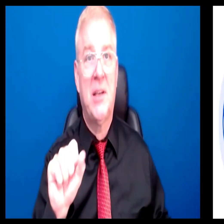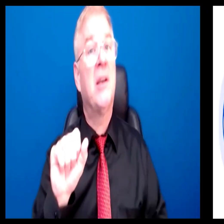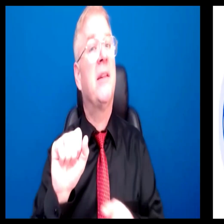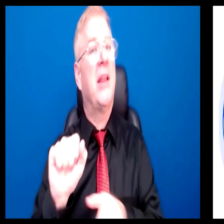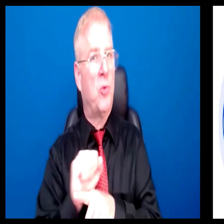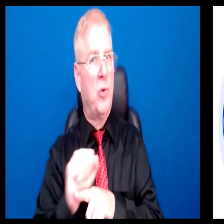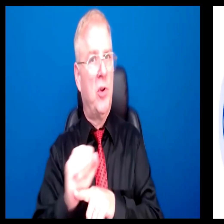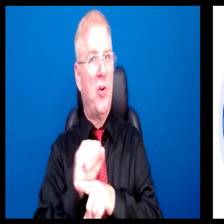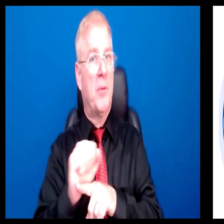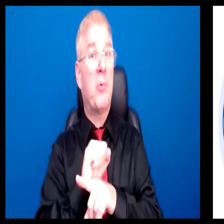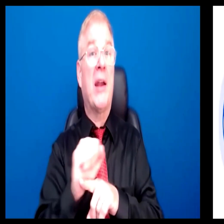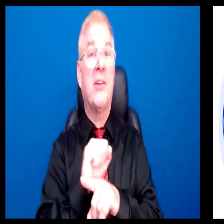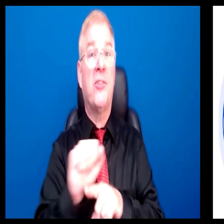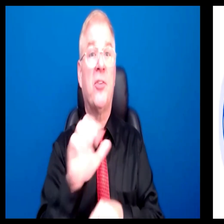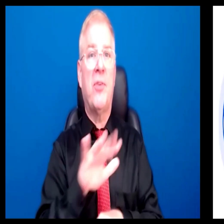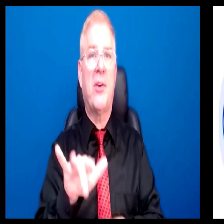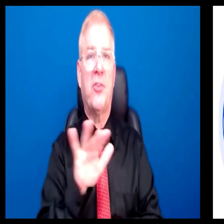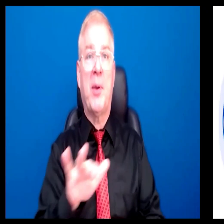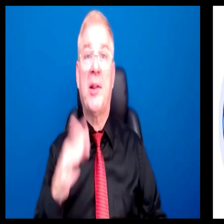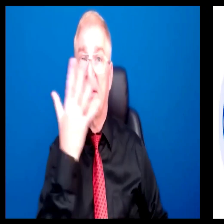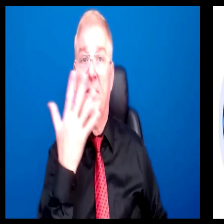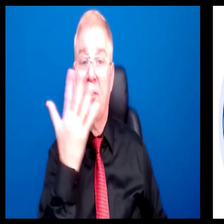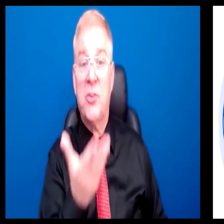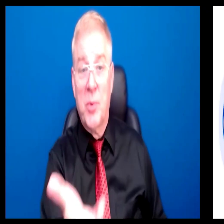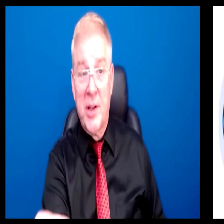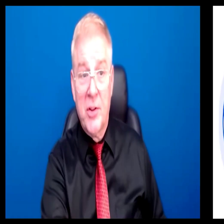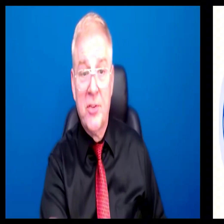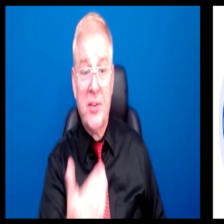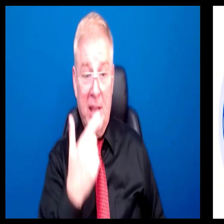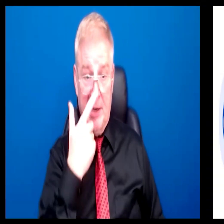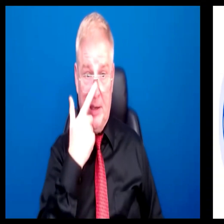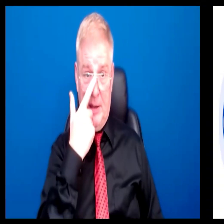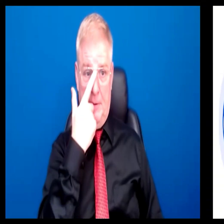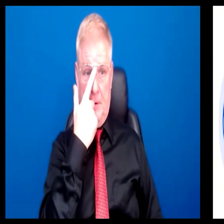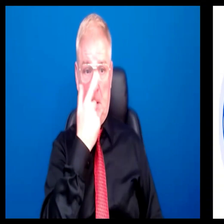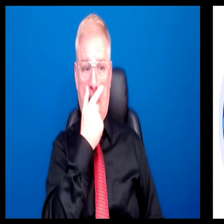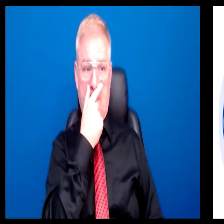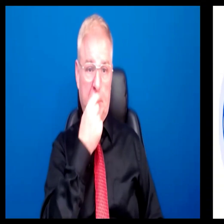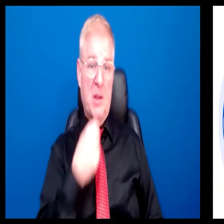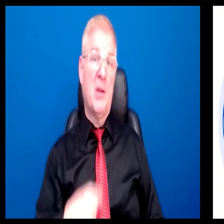asl.ms. That's where you go to practice your finger spelling, and this is what it looks like.